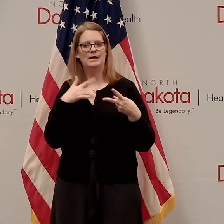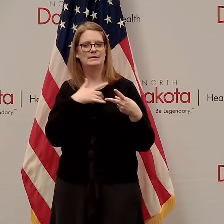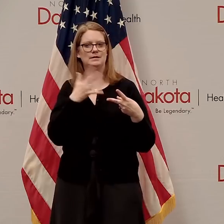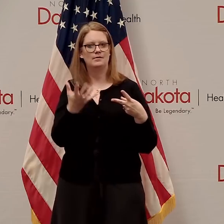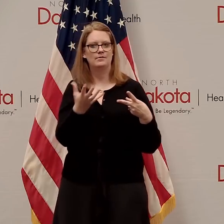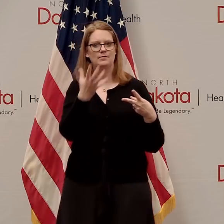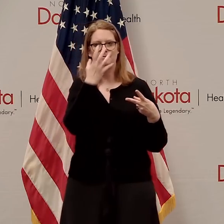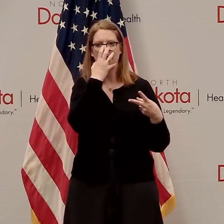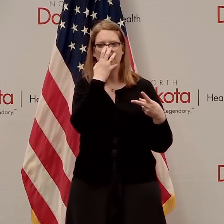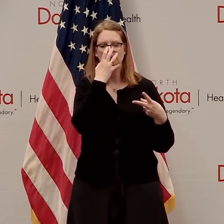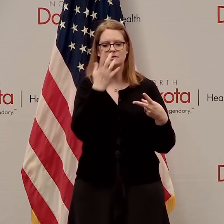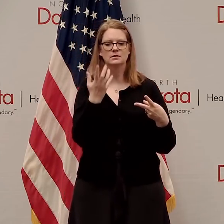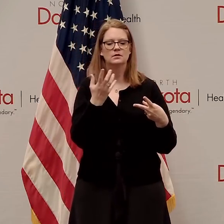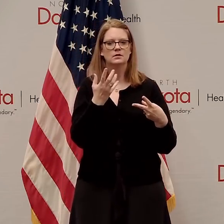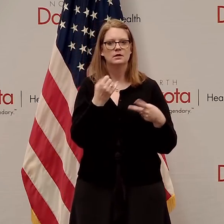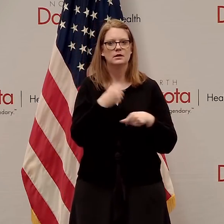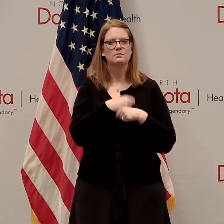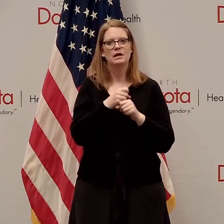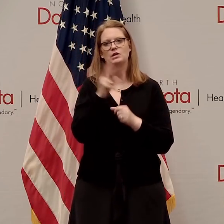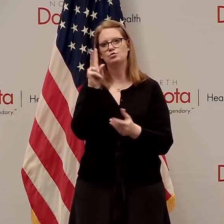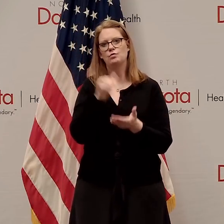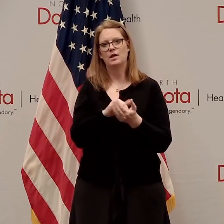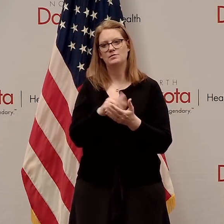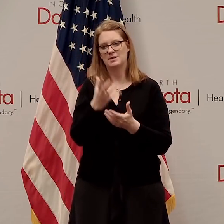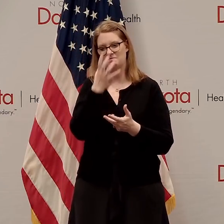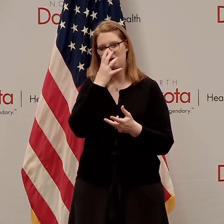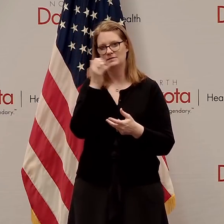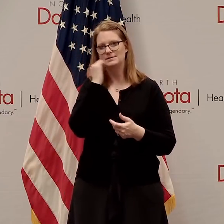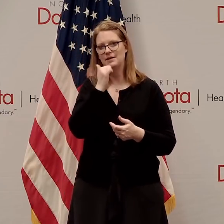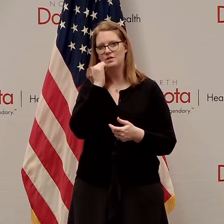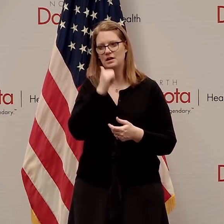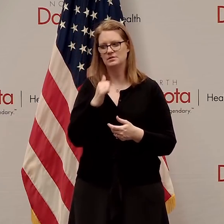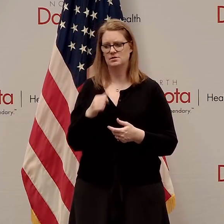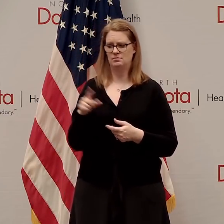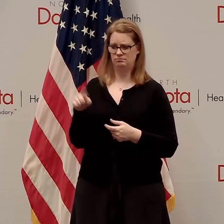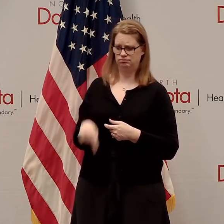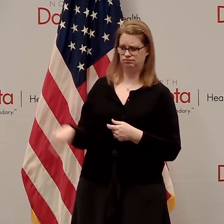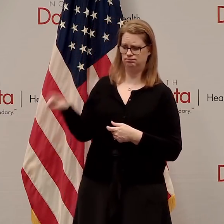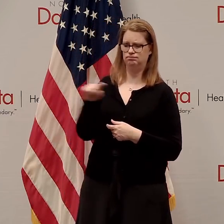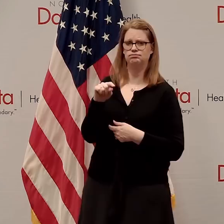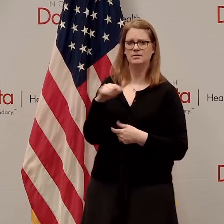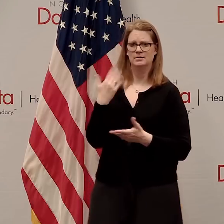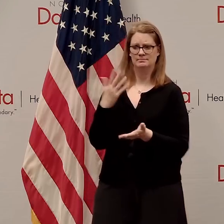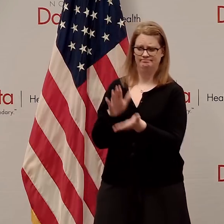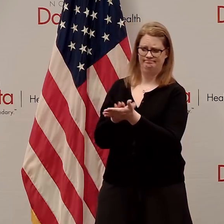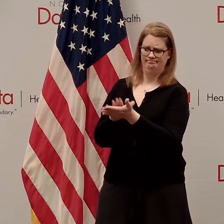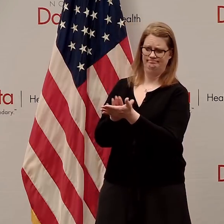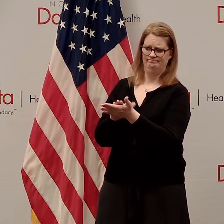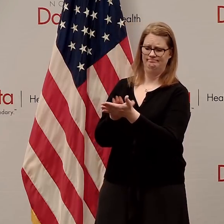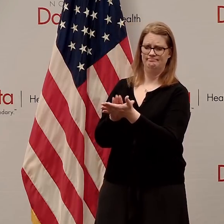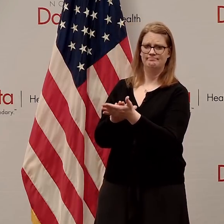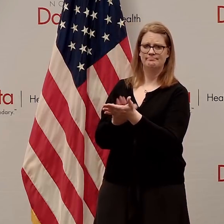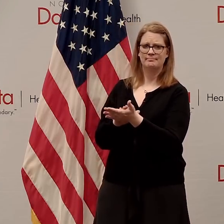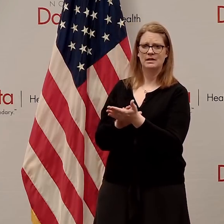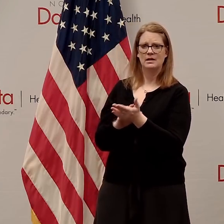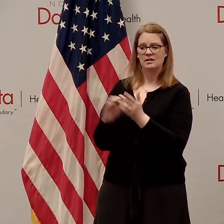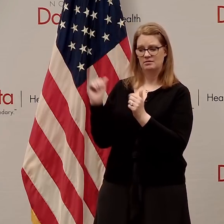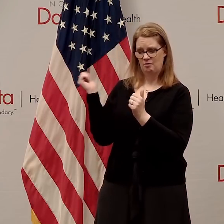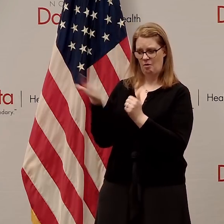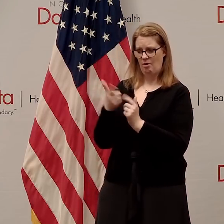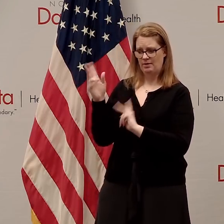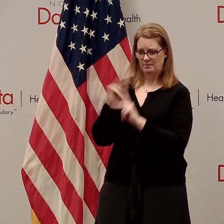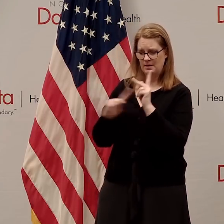masks, and they're making approximately 2,000 masks a day. So I want to thank the team at Rough Rider Industries and all the organizations and individuals